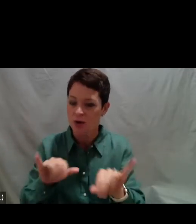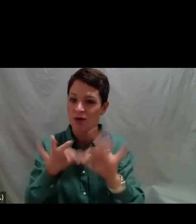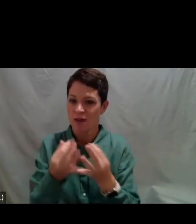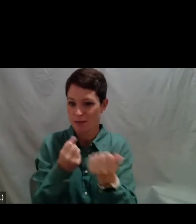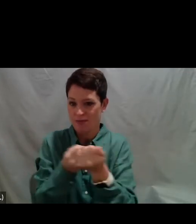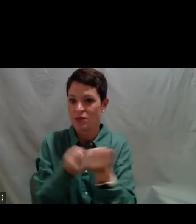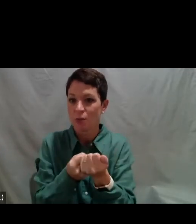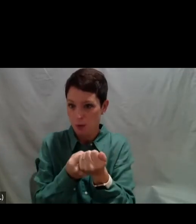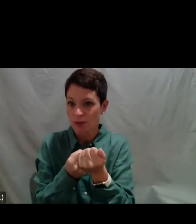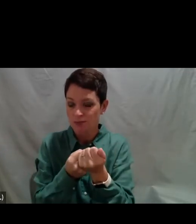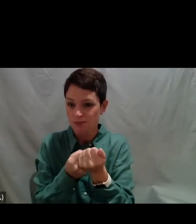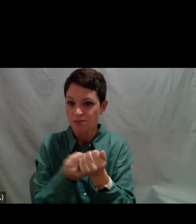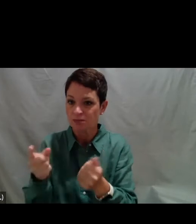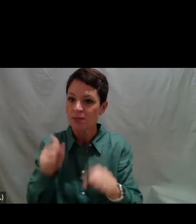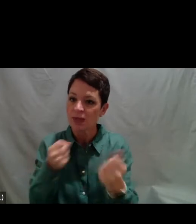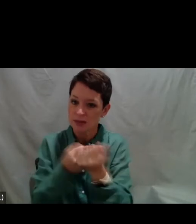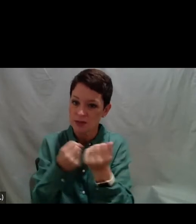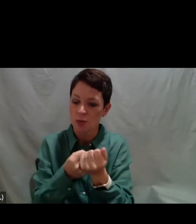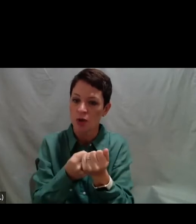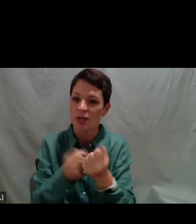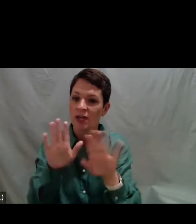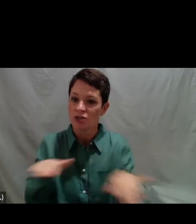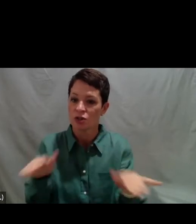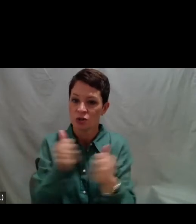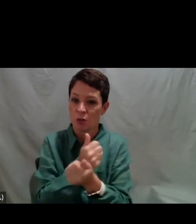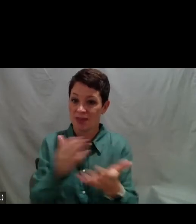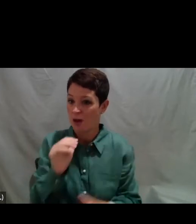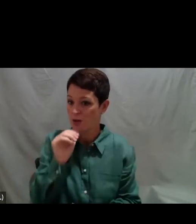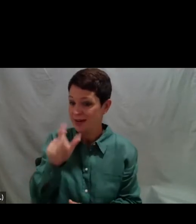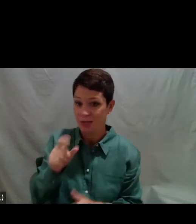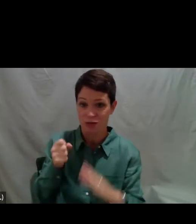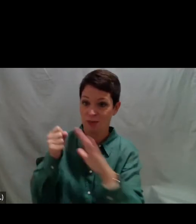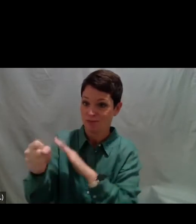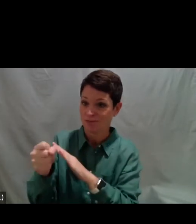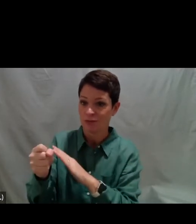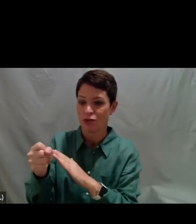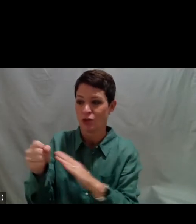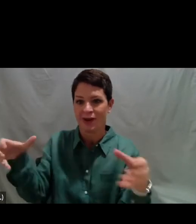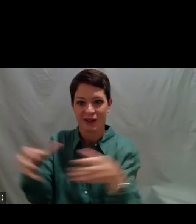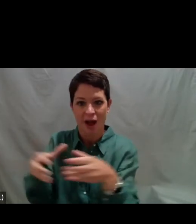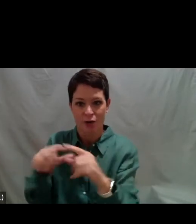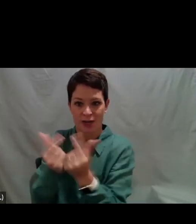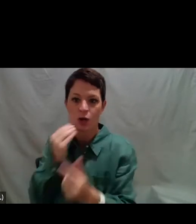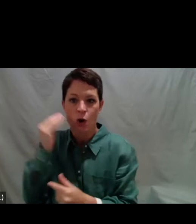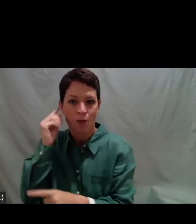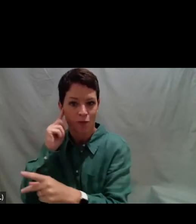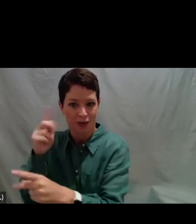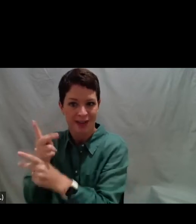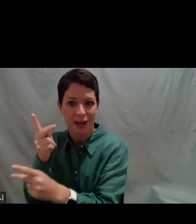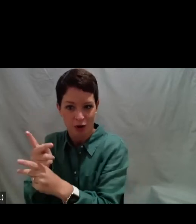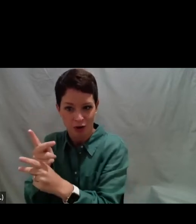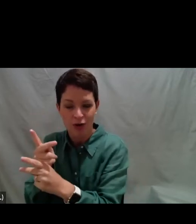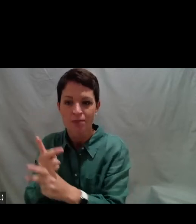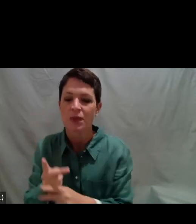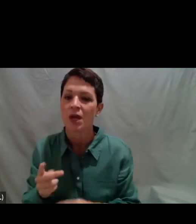support so they can support a child without that child ever having to go to a congregate facility for care. So we added